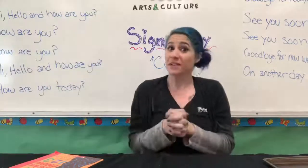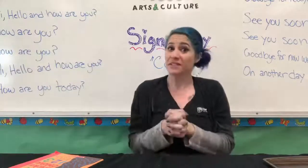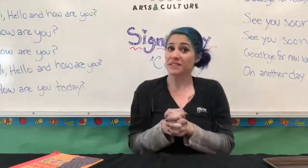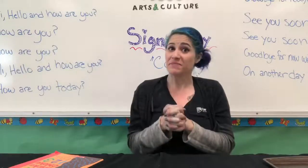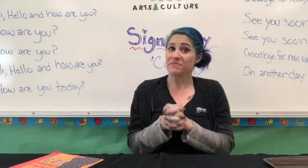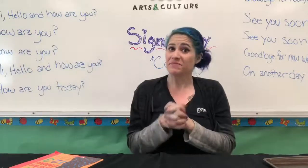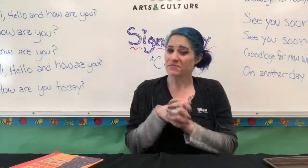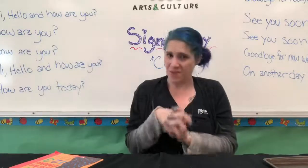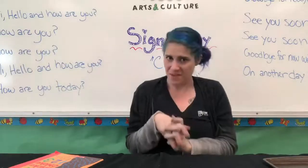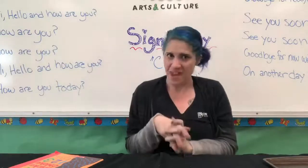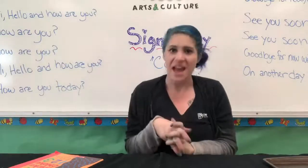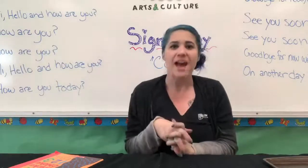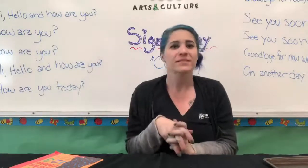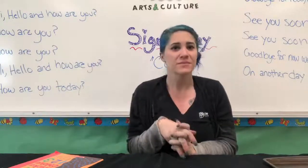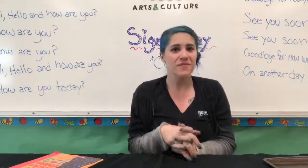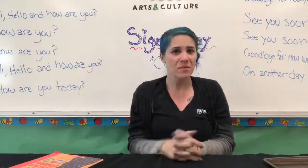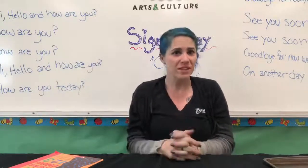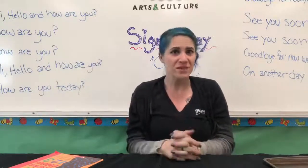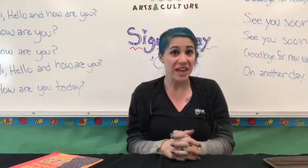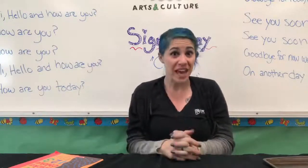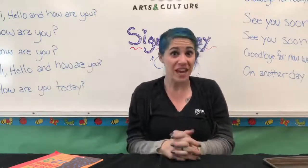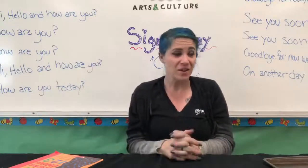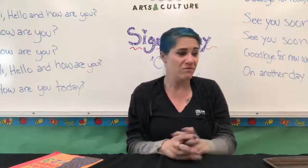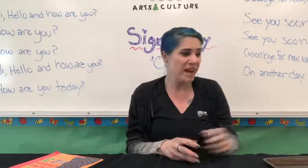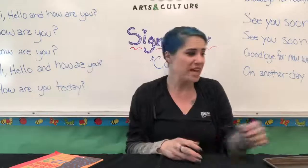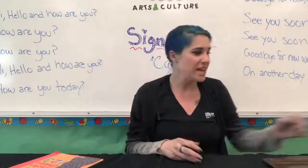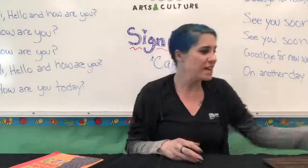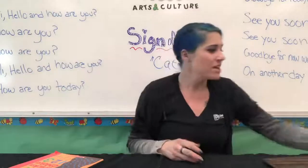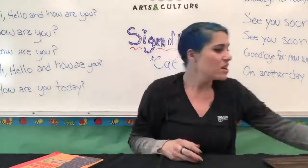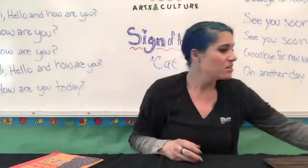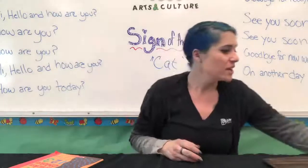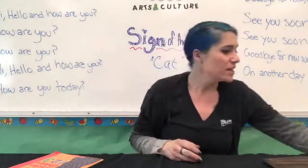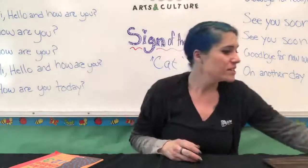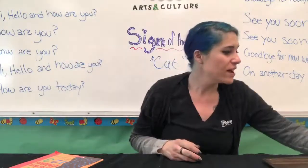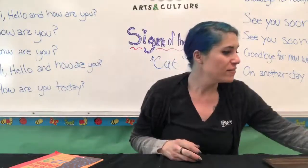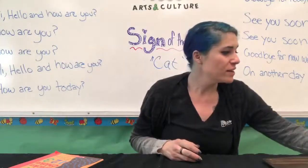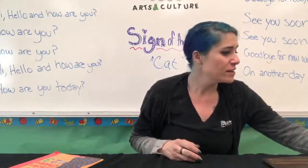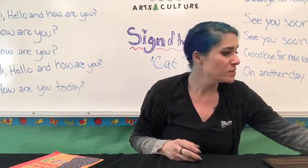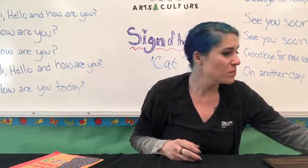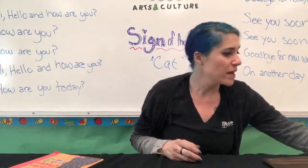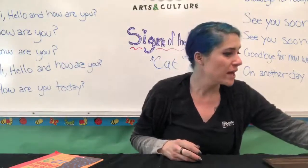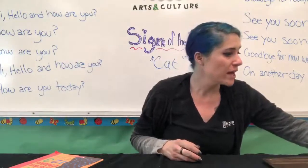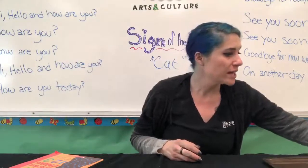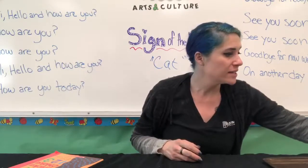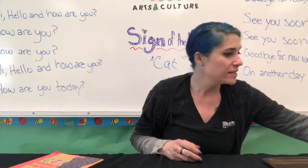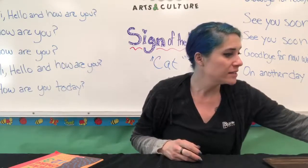songs? Okay, I have some fun ones, okay? Are you ready? So here's our first one.